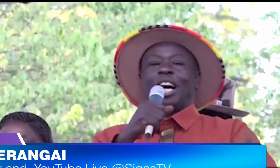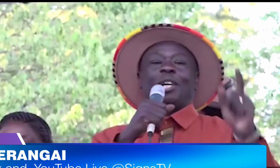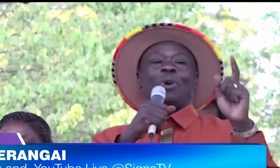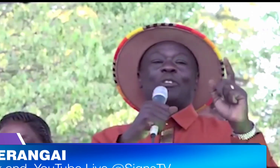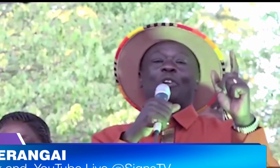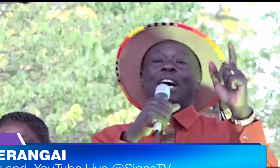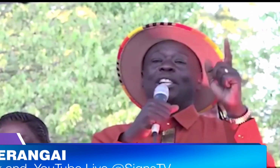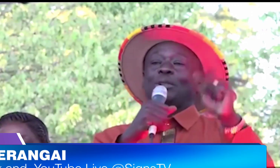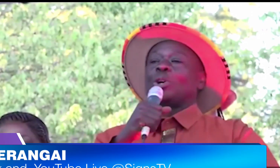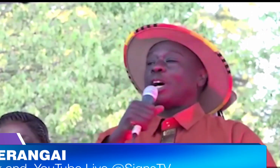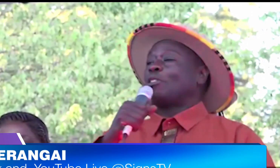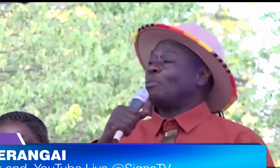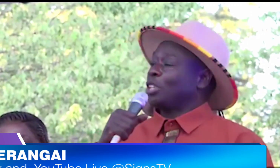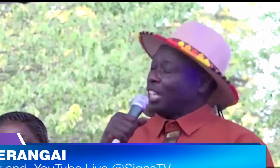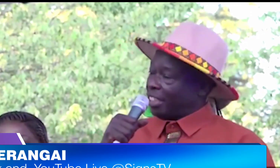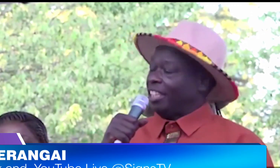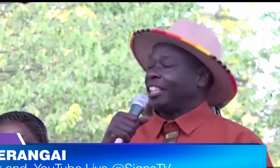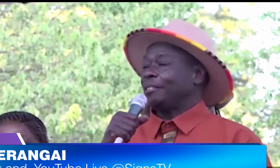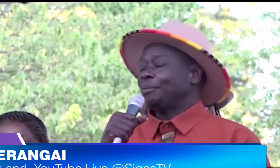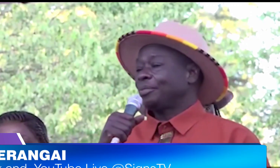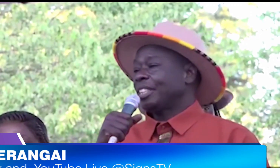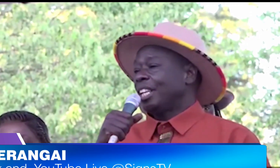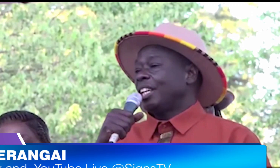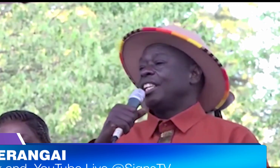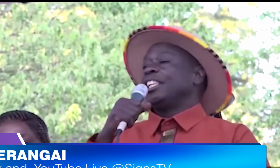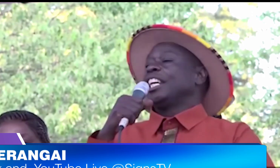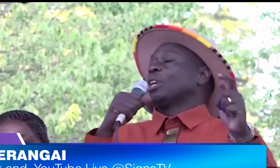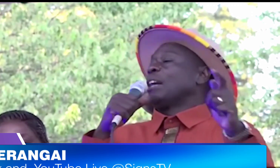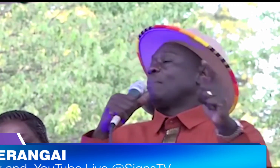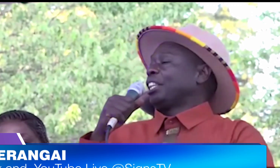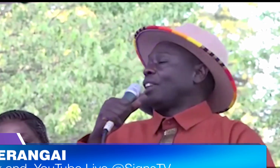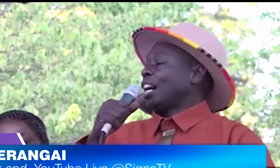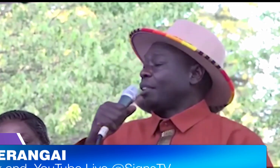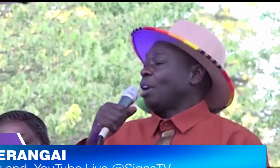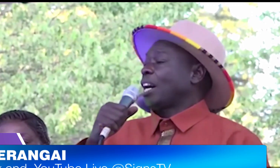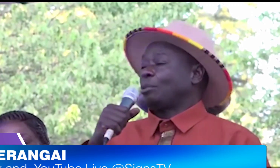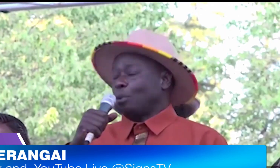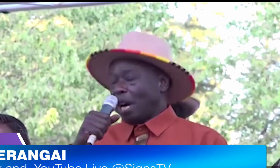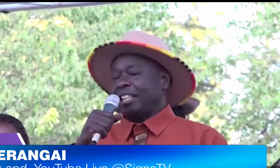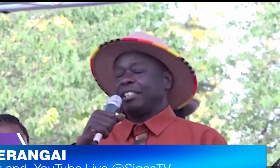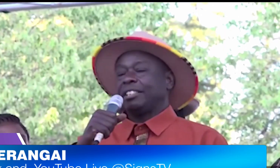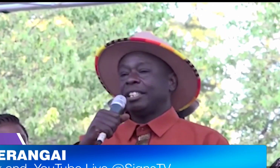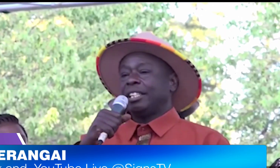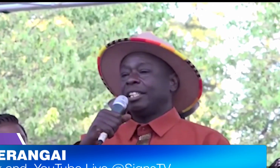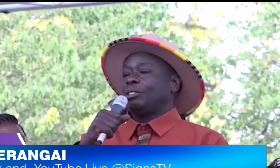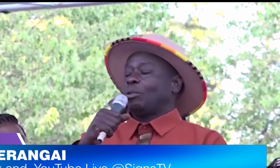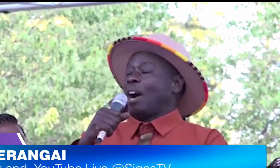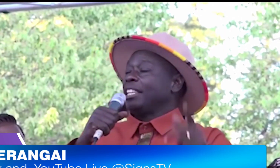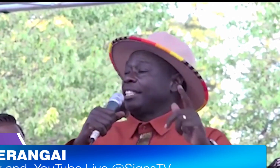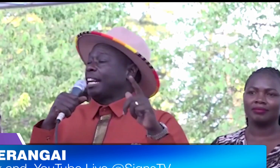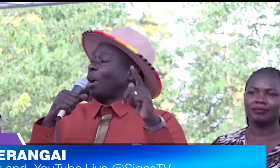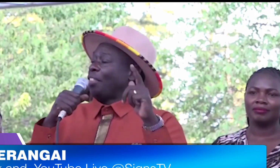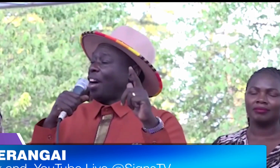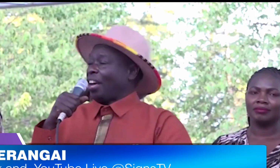Andu a nyumba itu ndoka kumuria atiriri nie twena matha wa ngari wa karuari twanyita